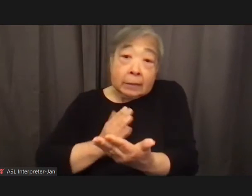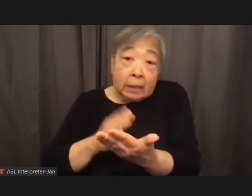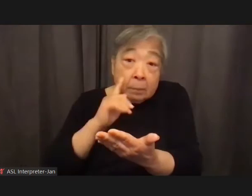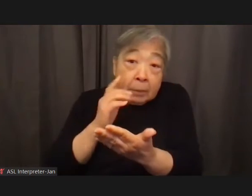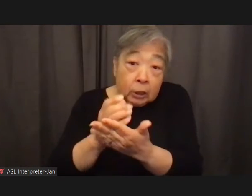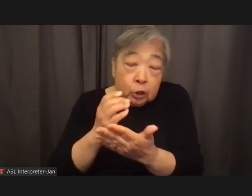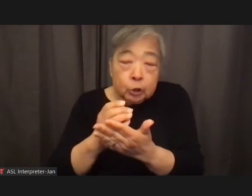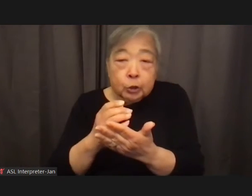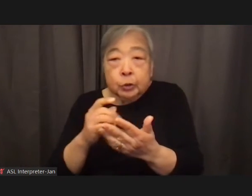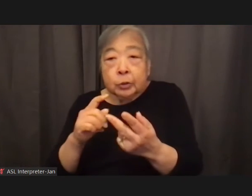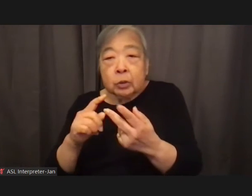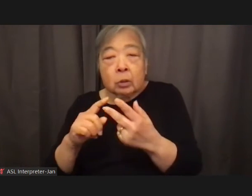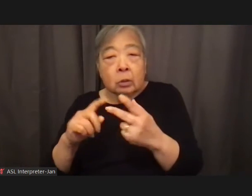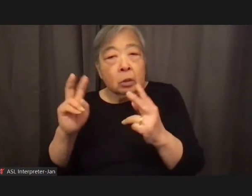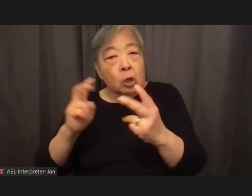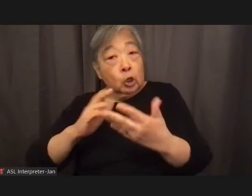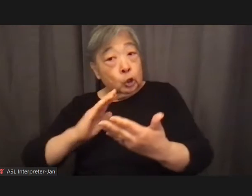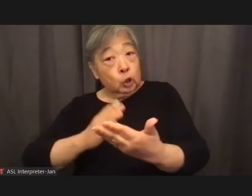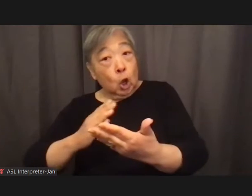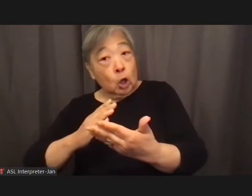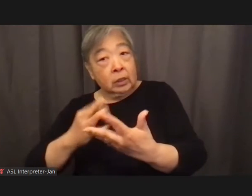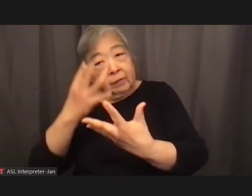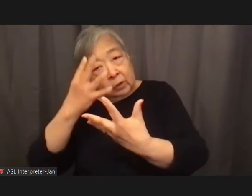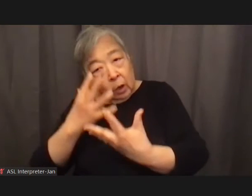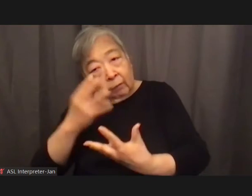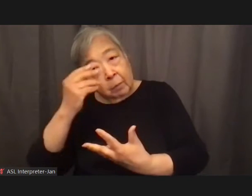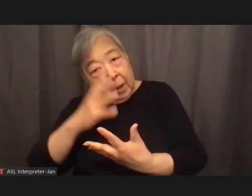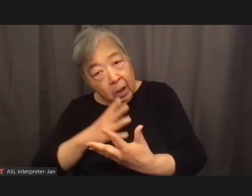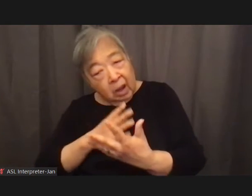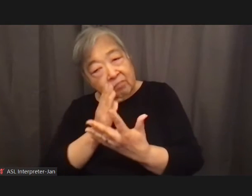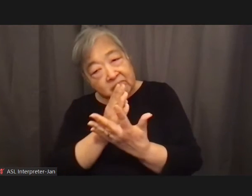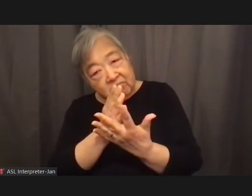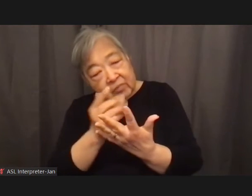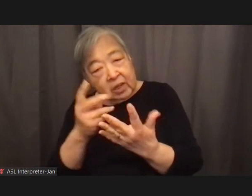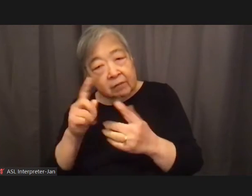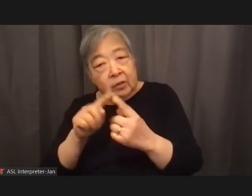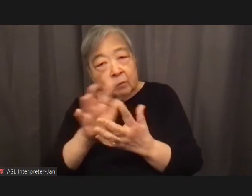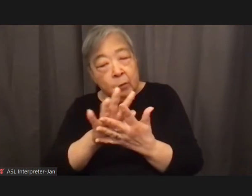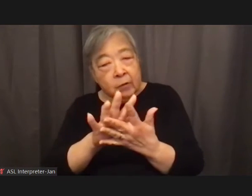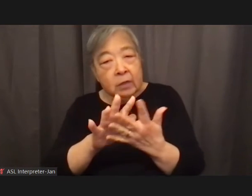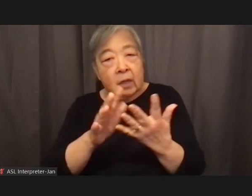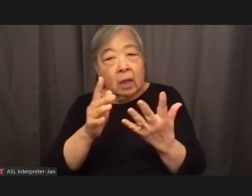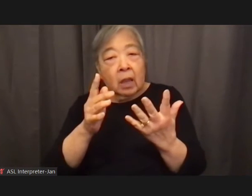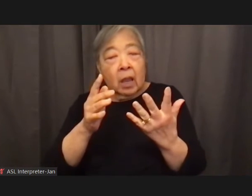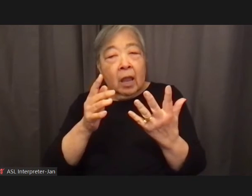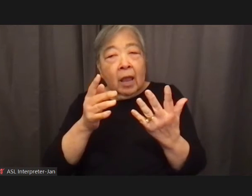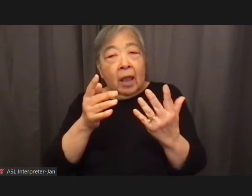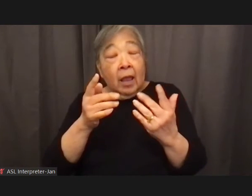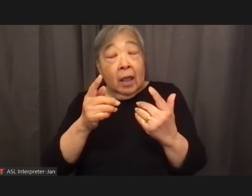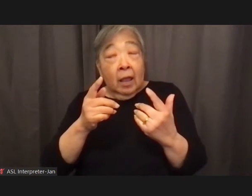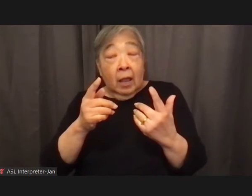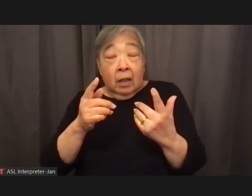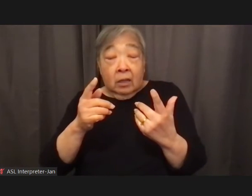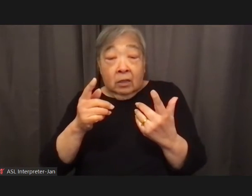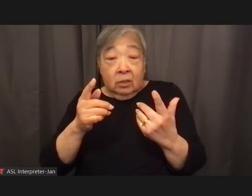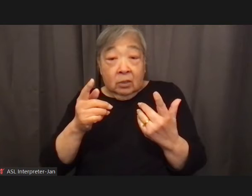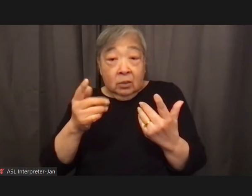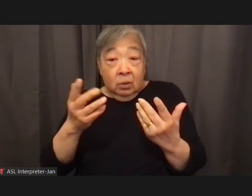now you've moved, you moved continents later.